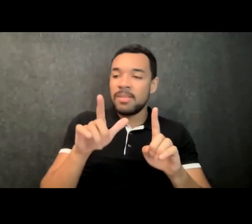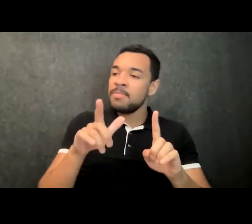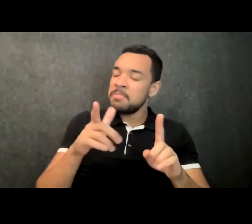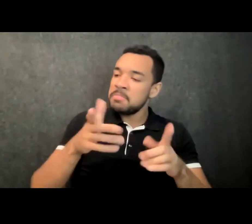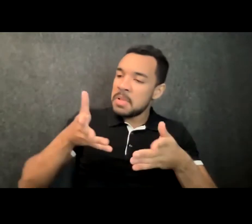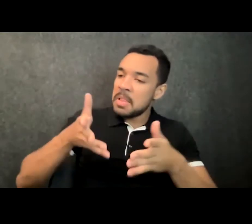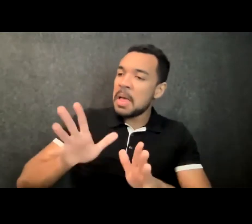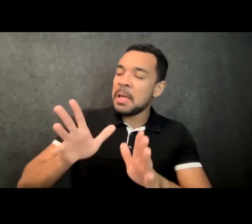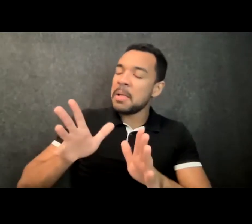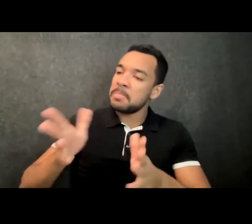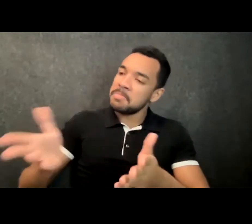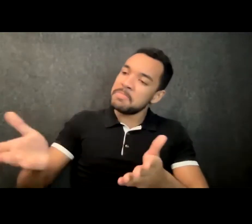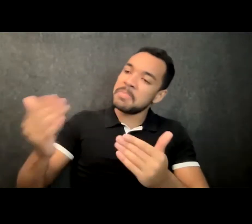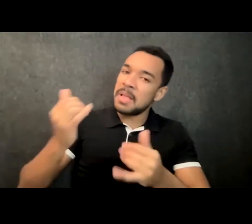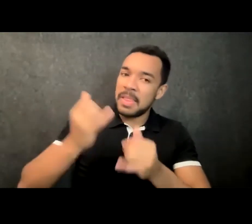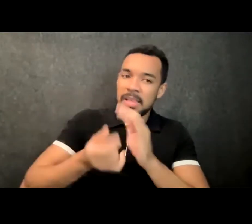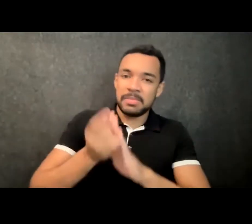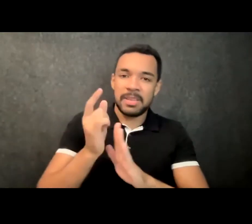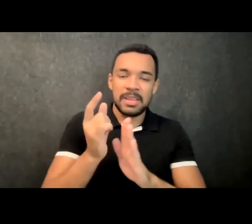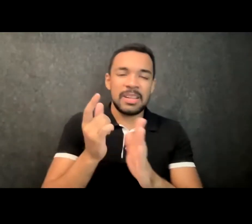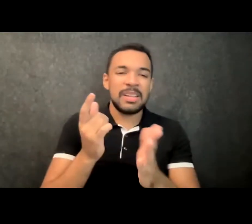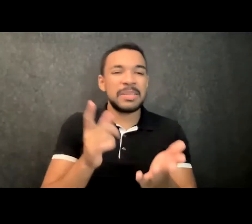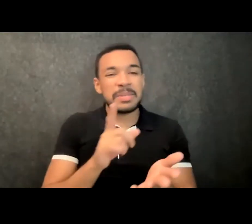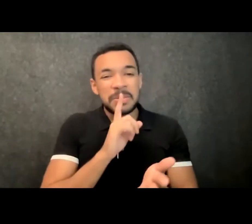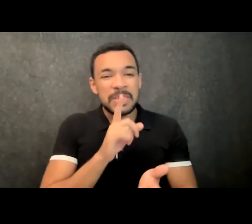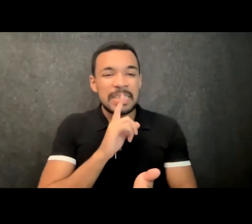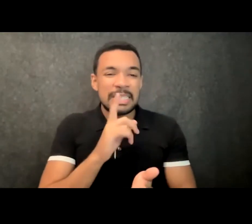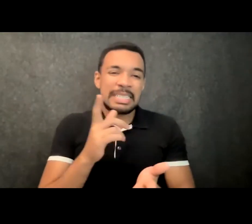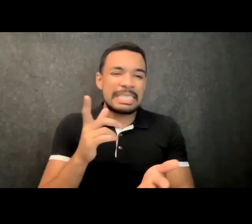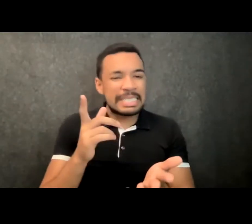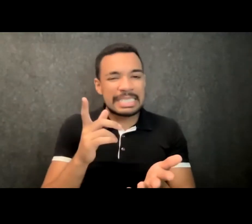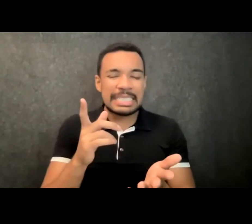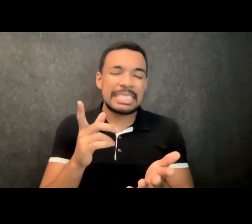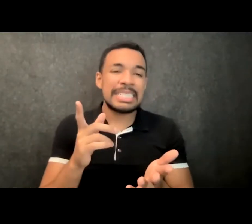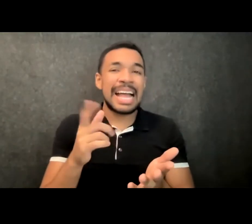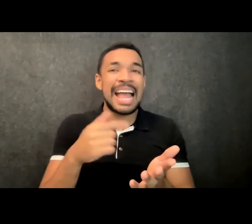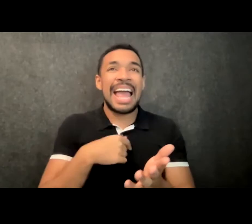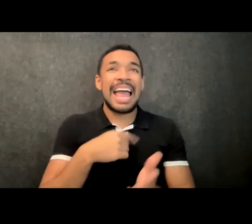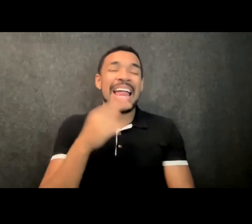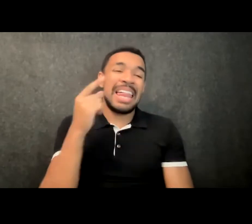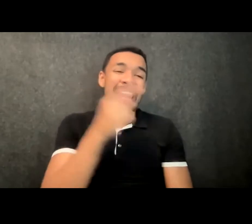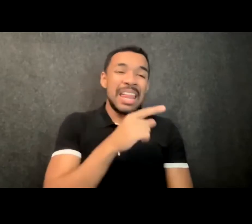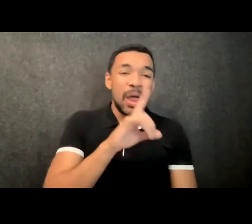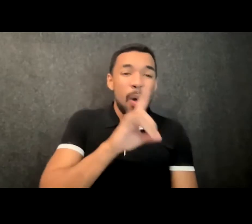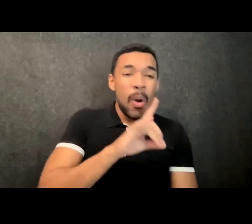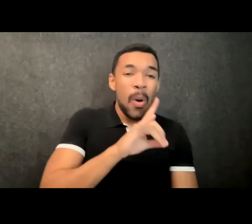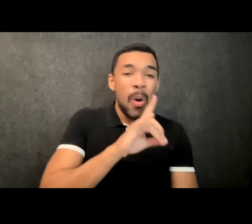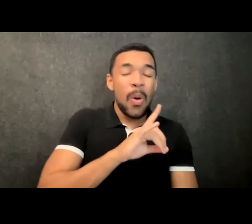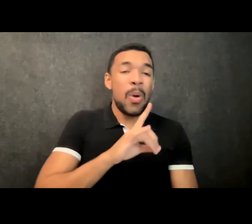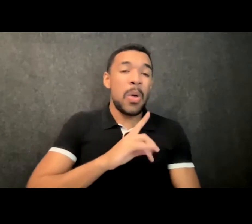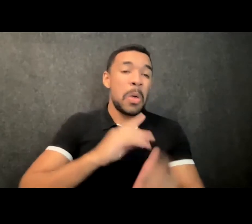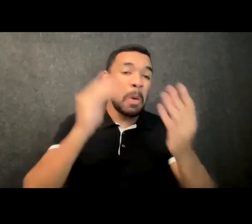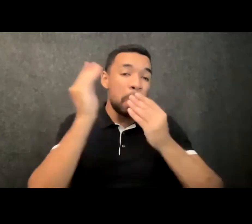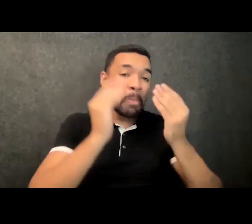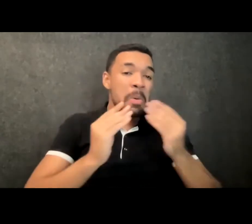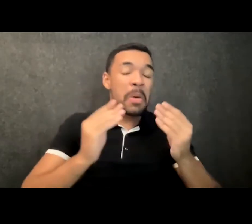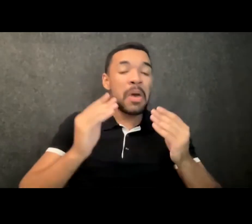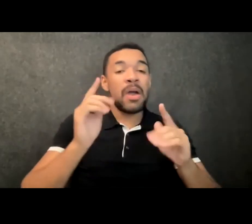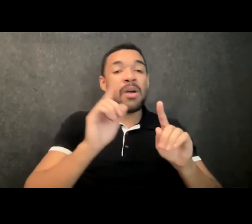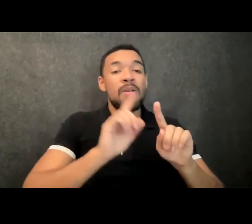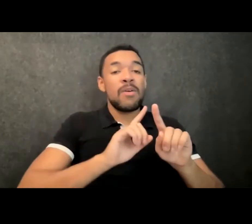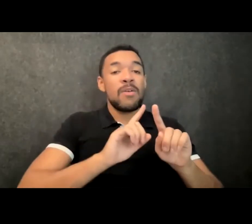I know. The fact that I was in Oakland instead of Albuquerque, getting put together for a conference on Monday instead of staying